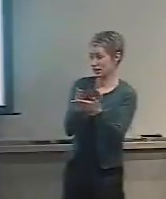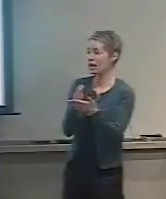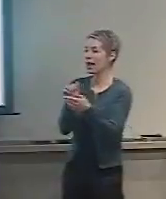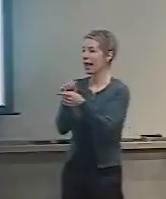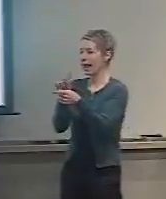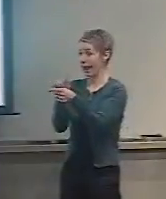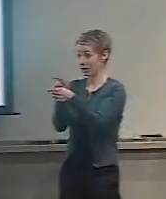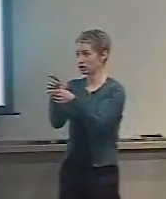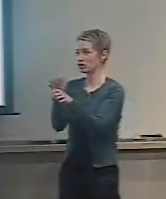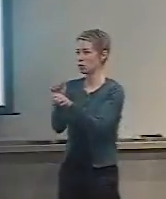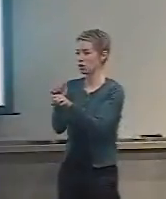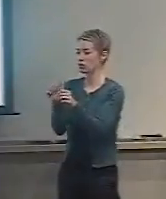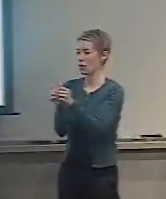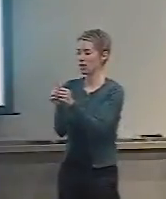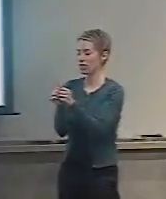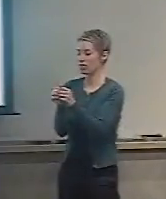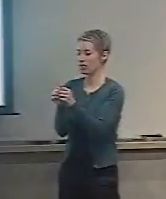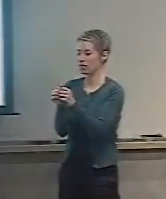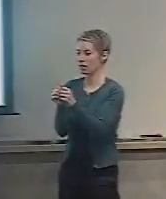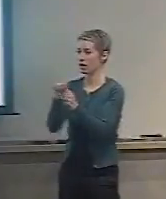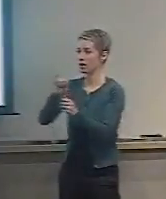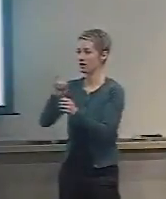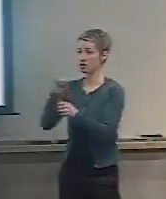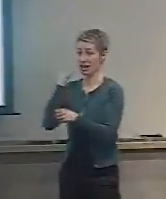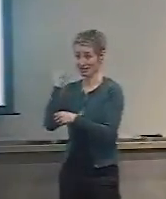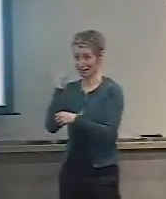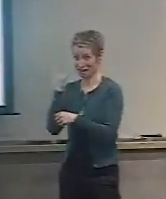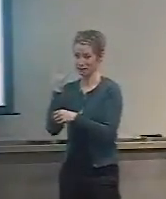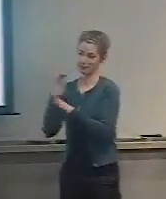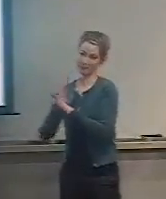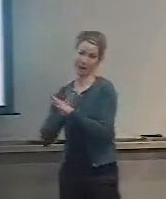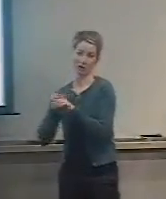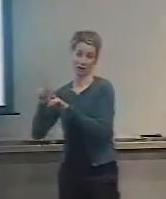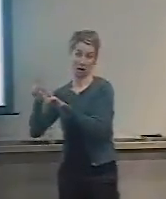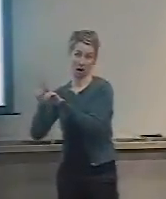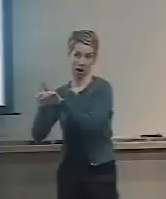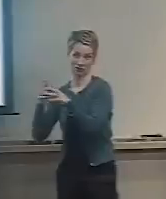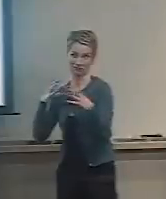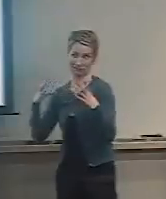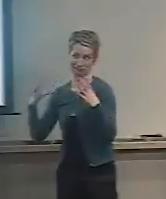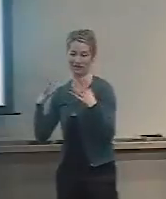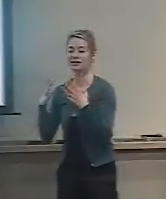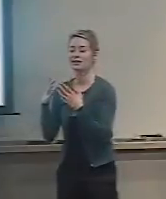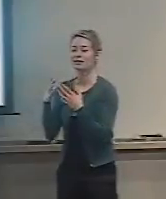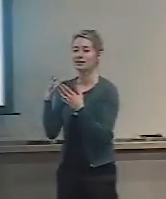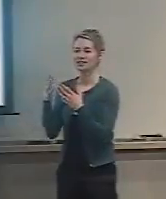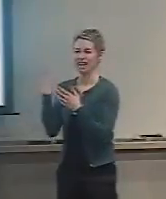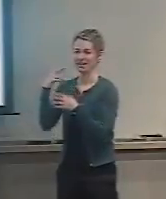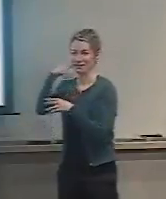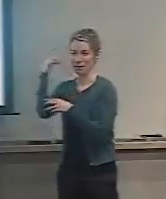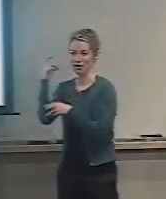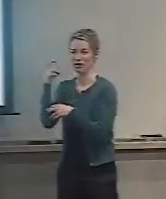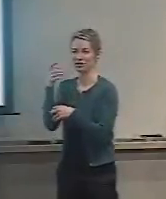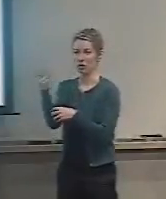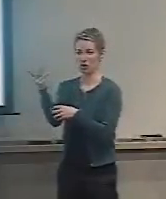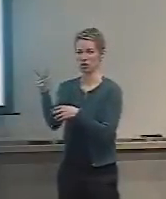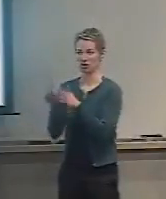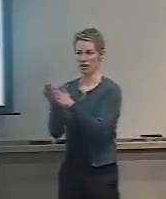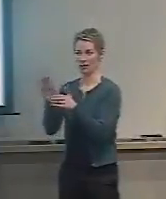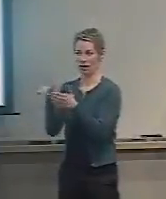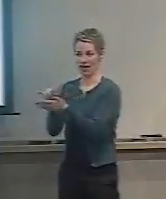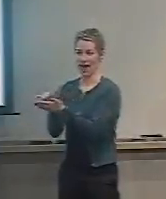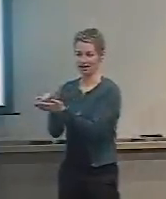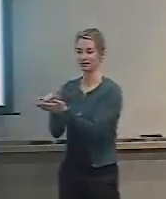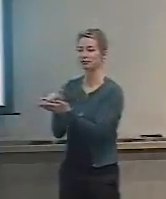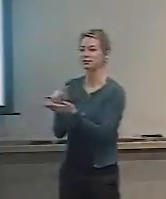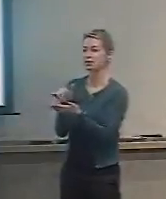worked with Jessica, who's our star, last summer on developing all this. So